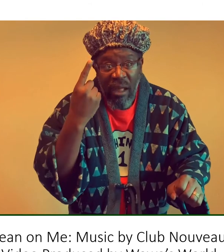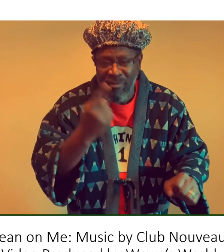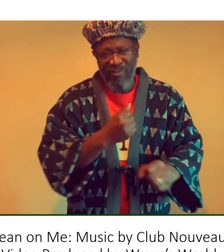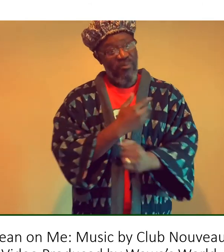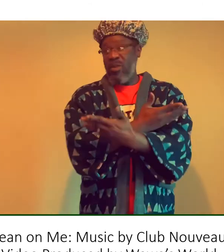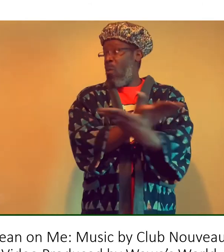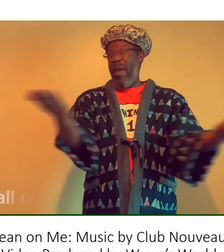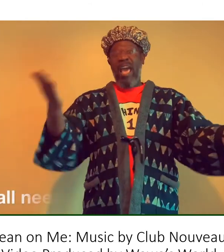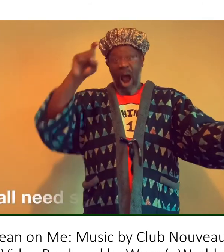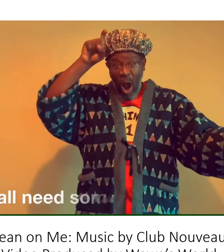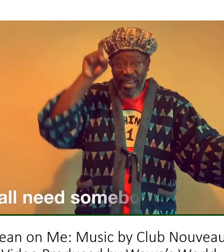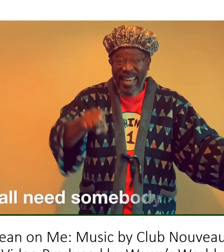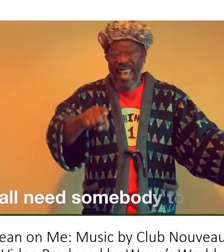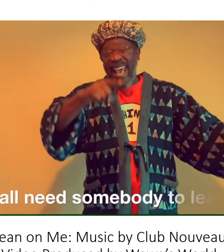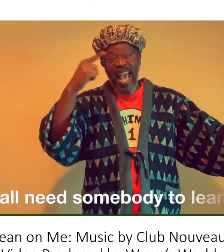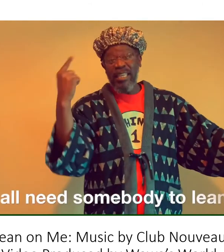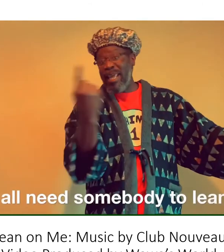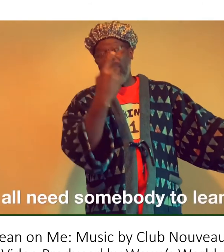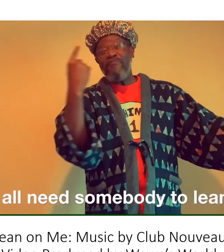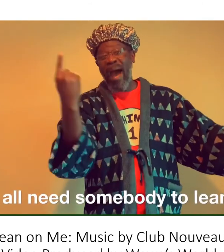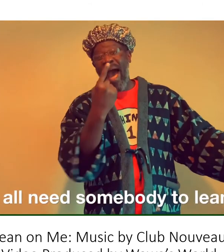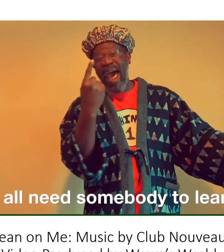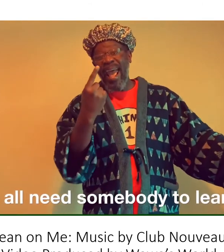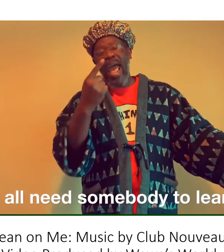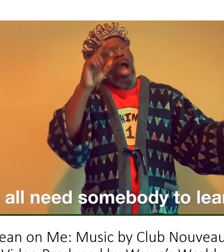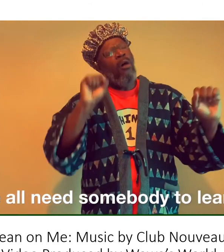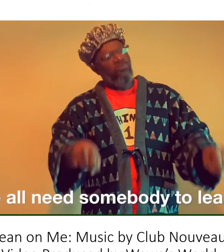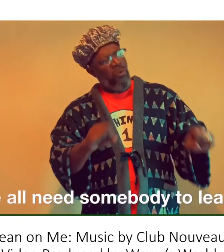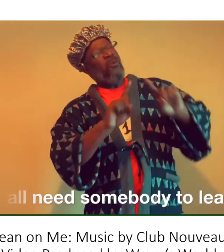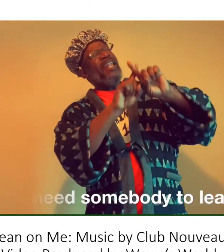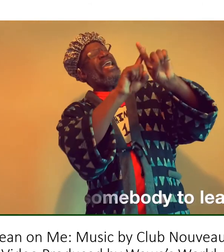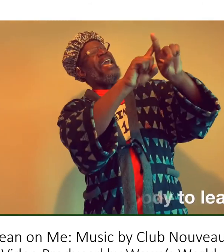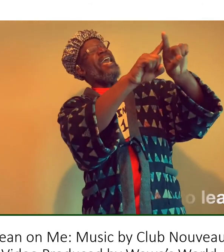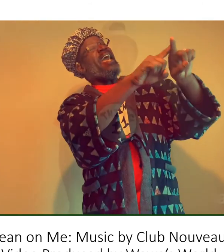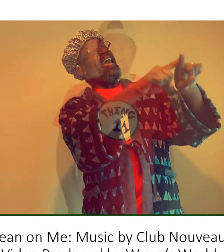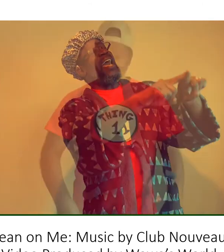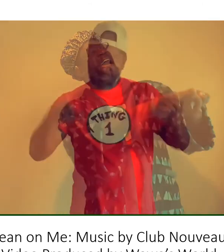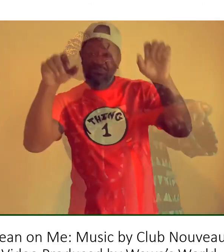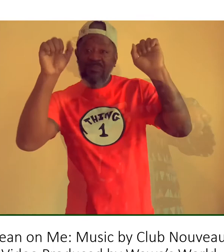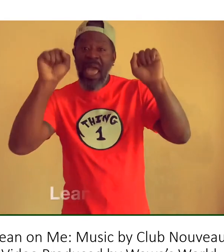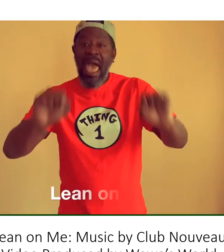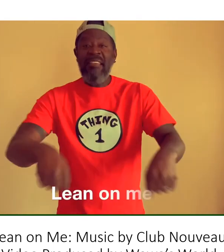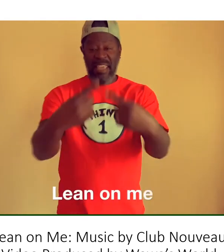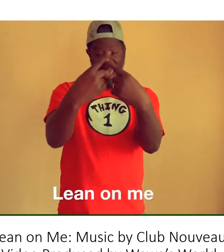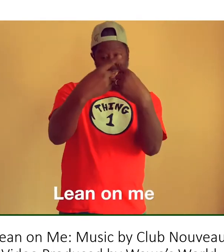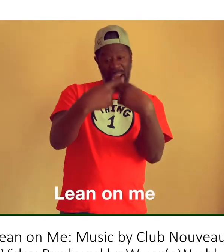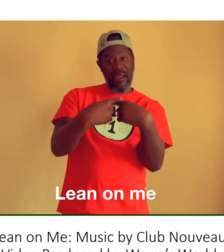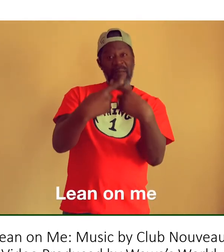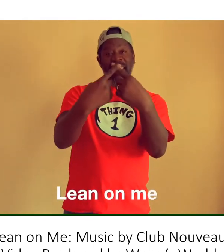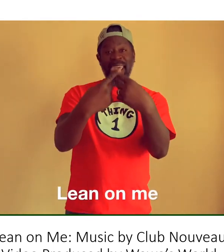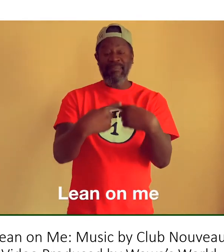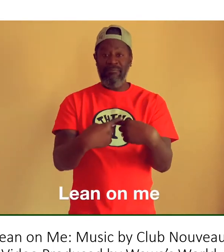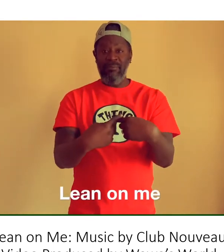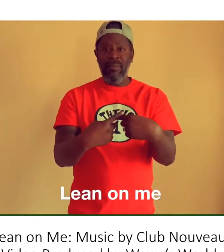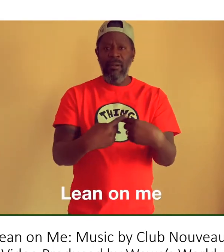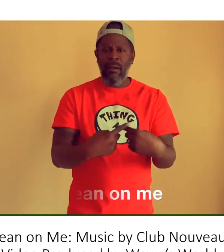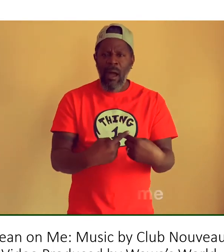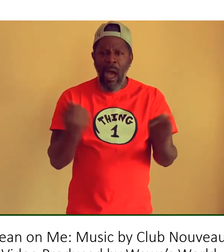We all need somebody to lean on. Lean On Me,